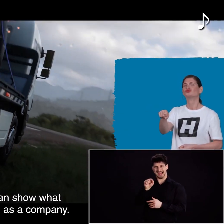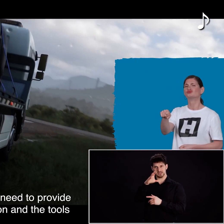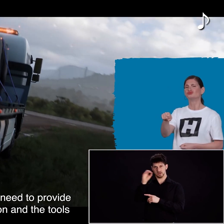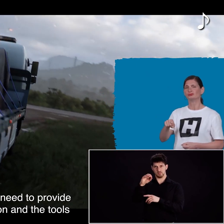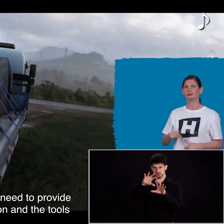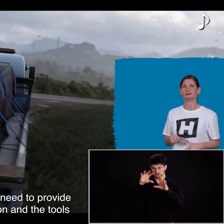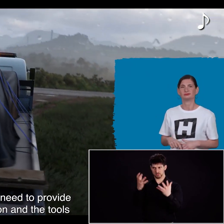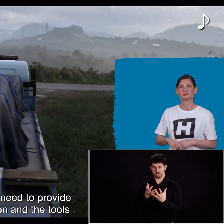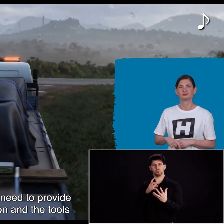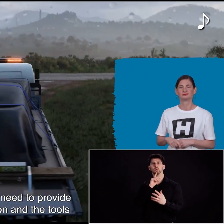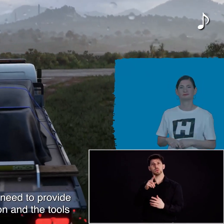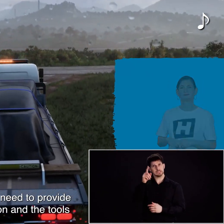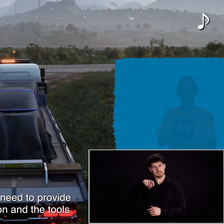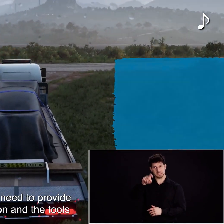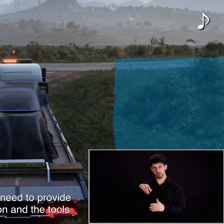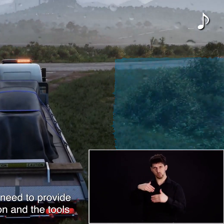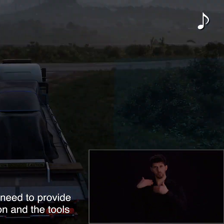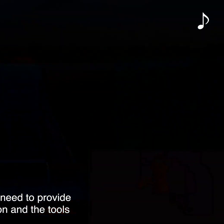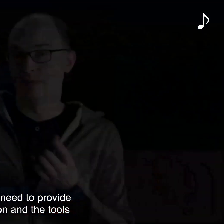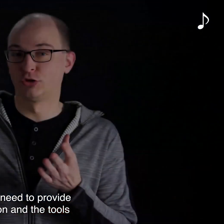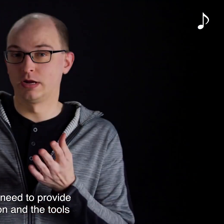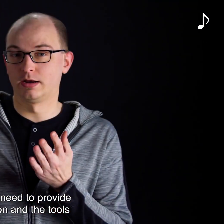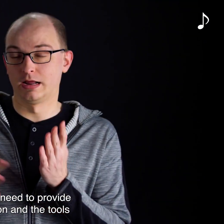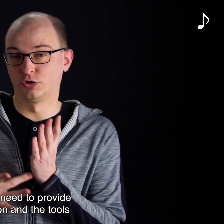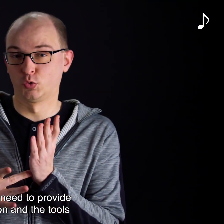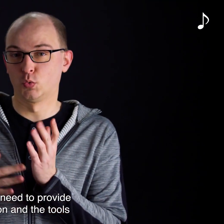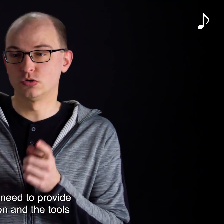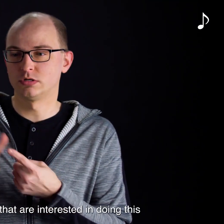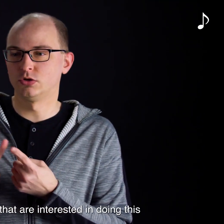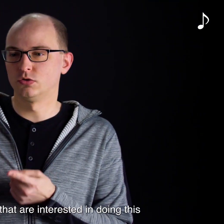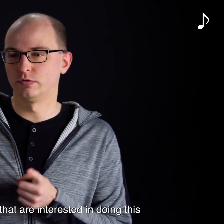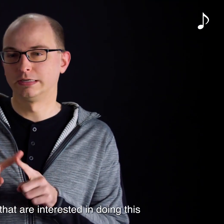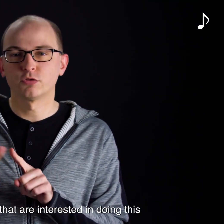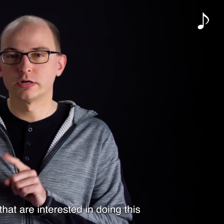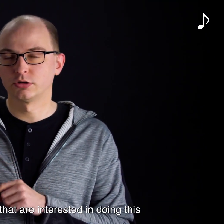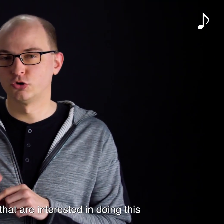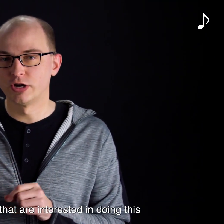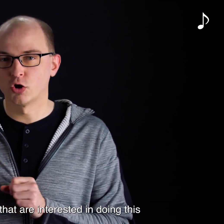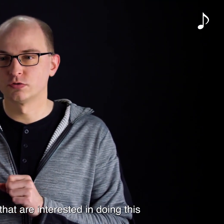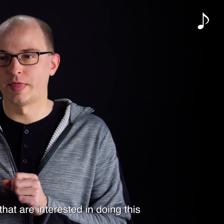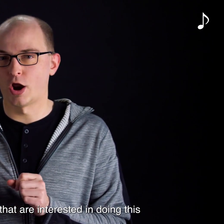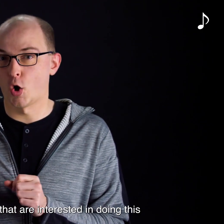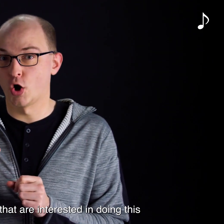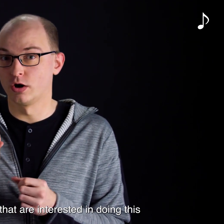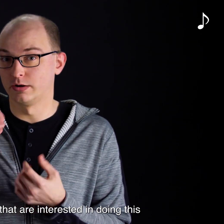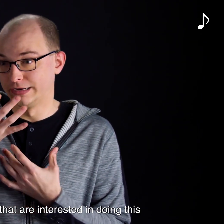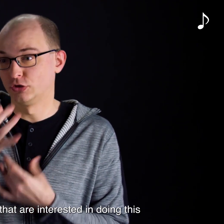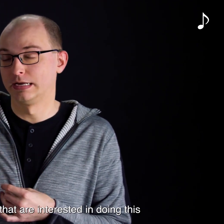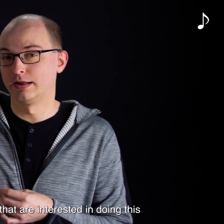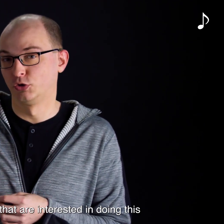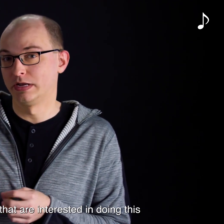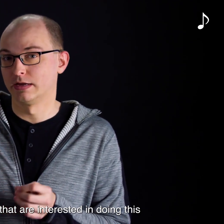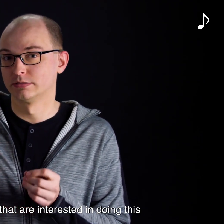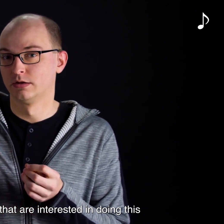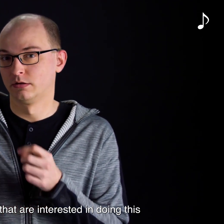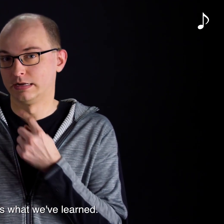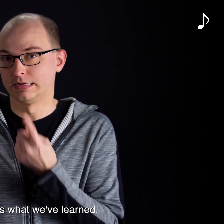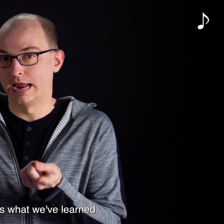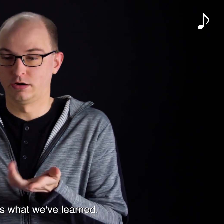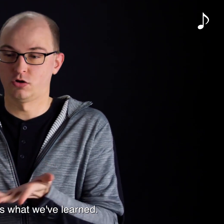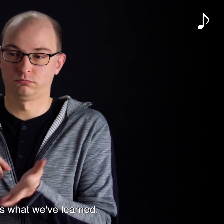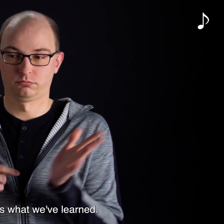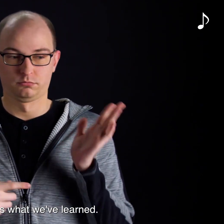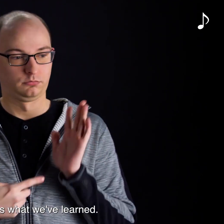and we really need to provide that information and the tool to the different studios that are interested in doing this